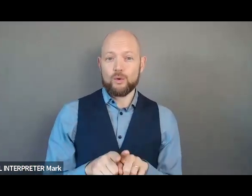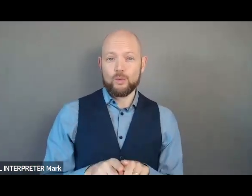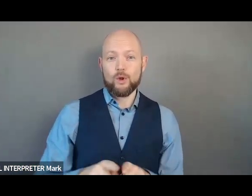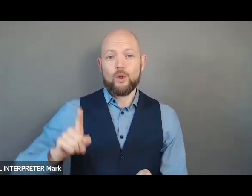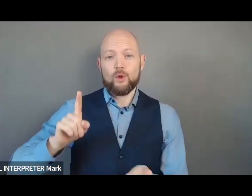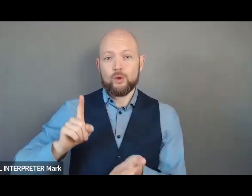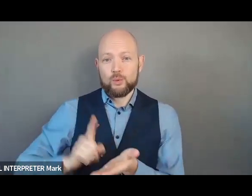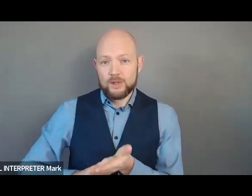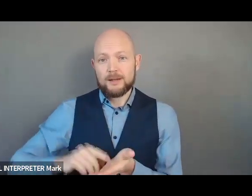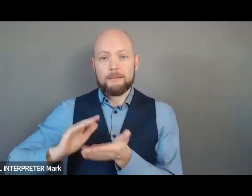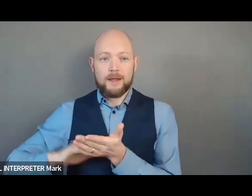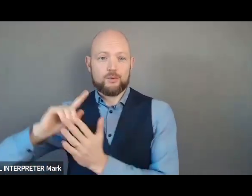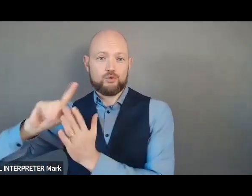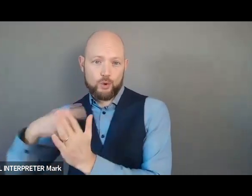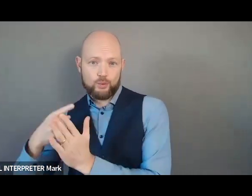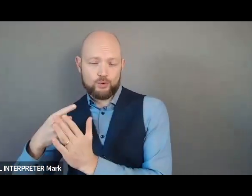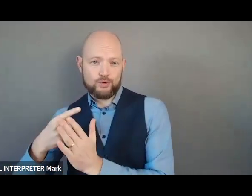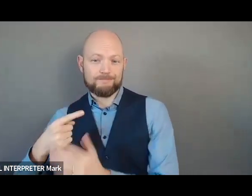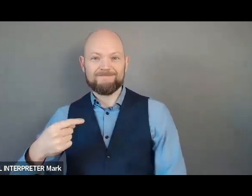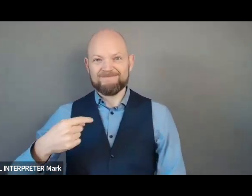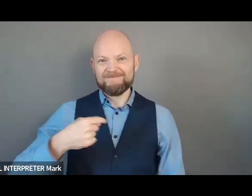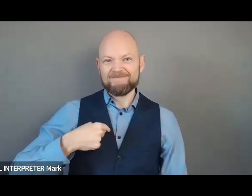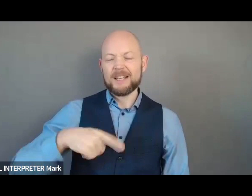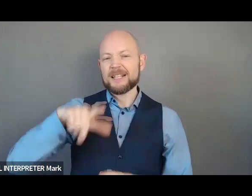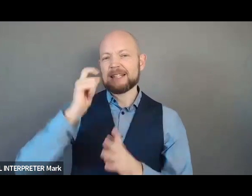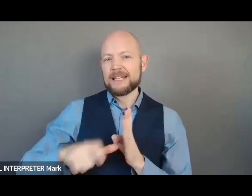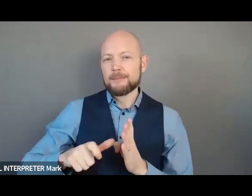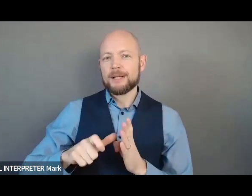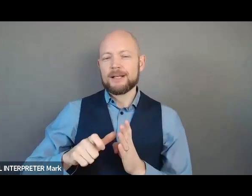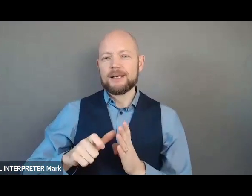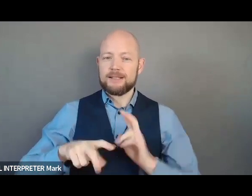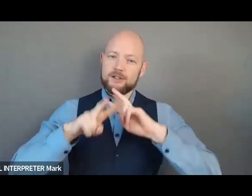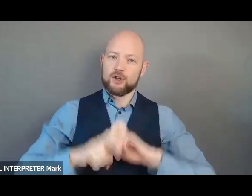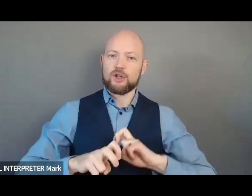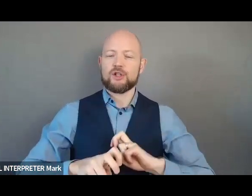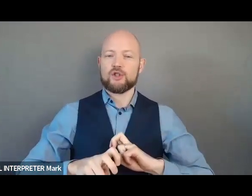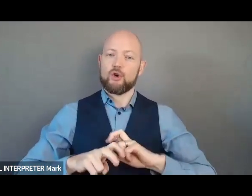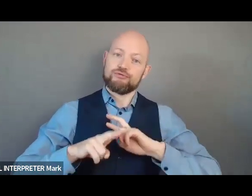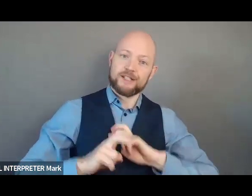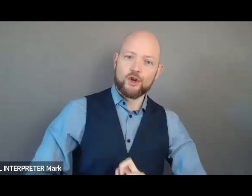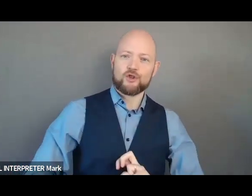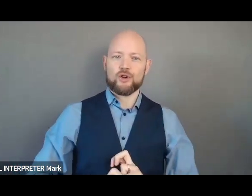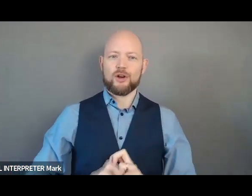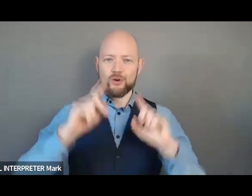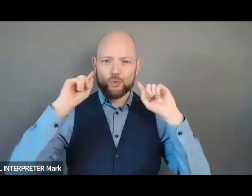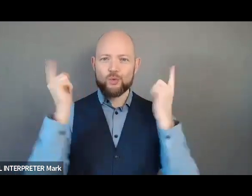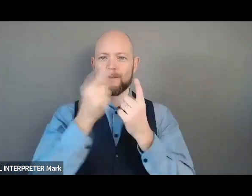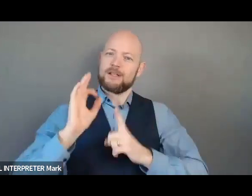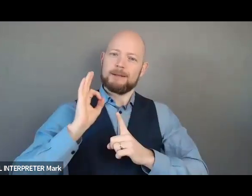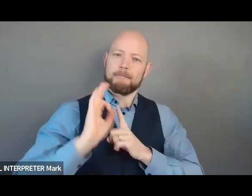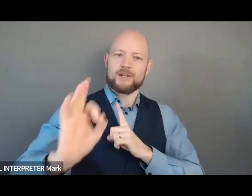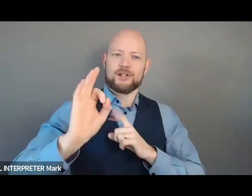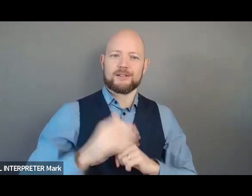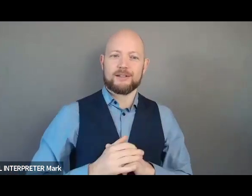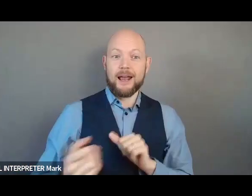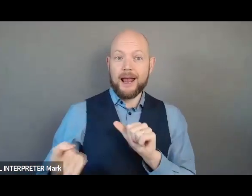range of sector partners. I am a disability studies researcher and neurodiversity specialist. Anne-Marie is a historian and archivist